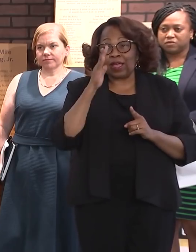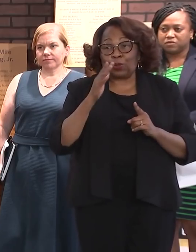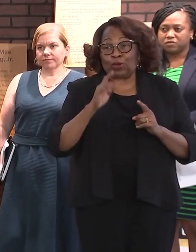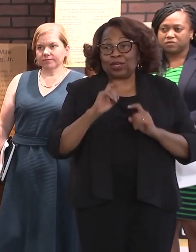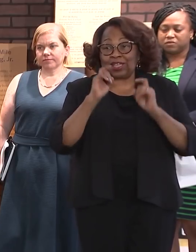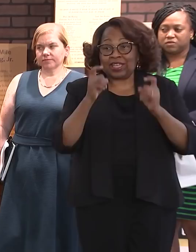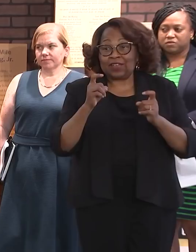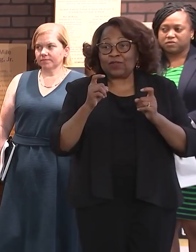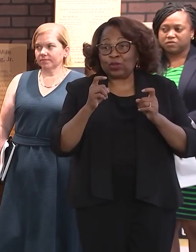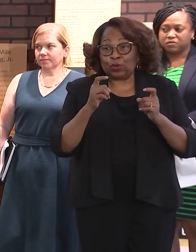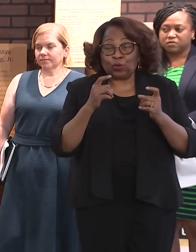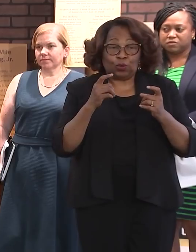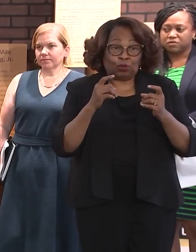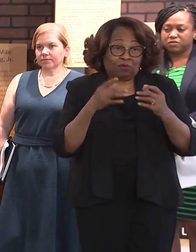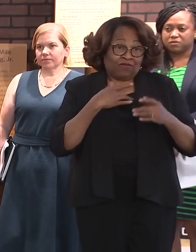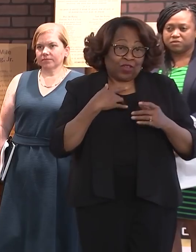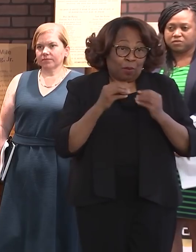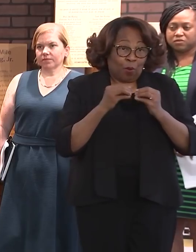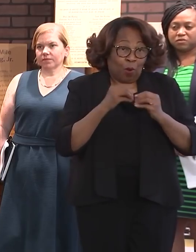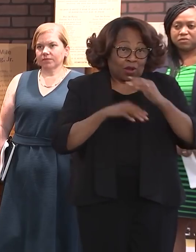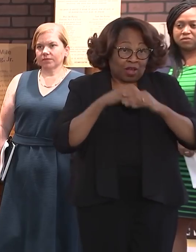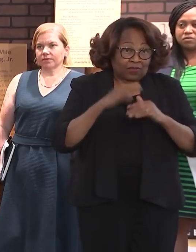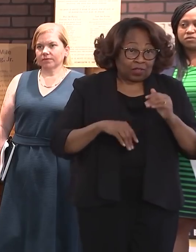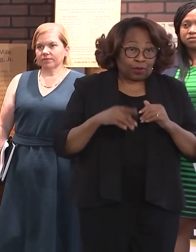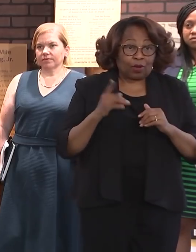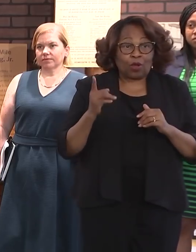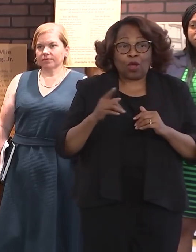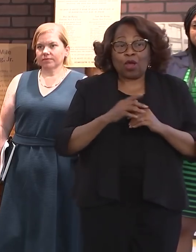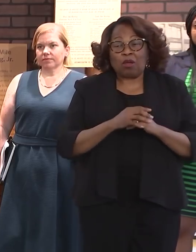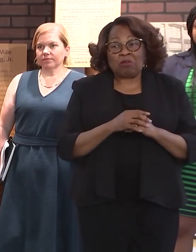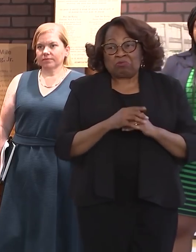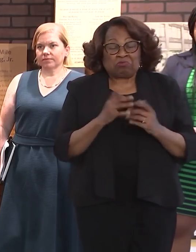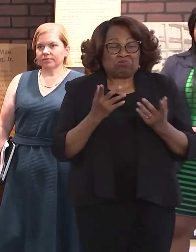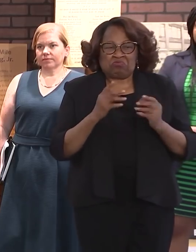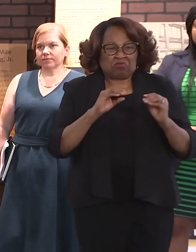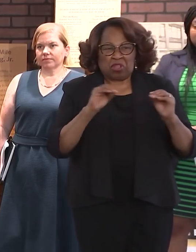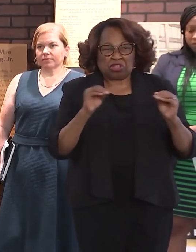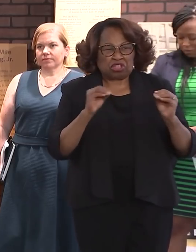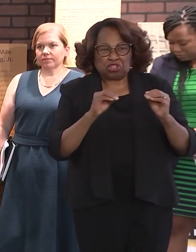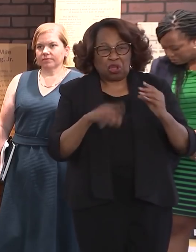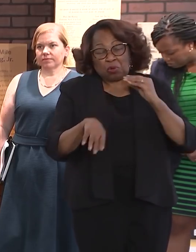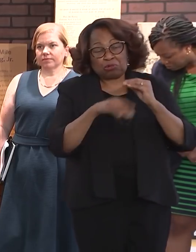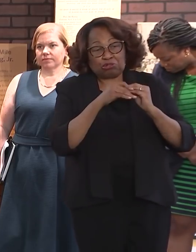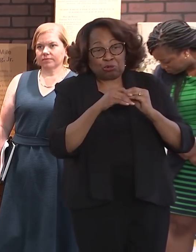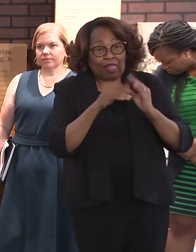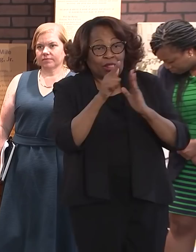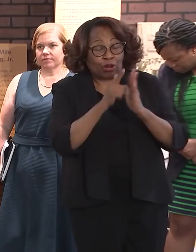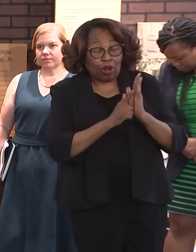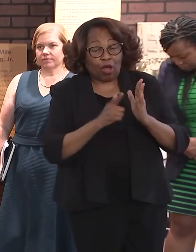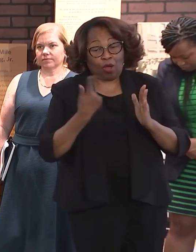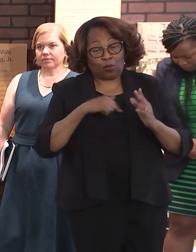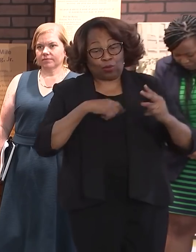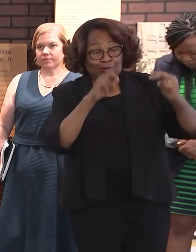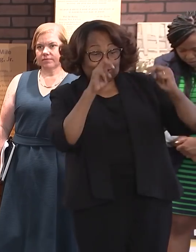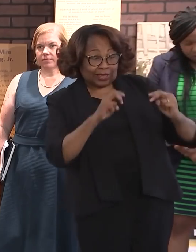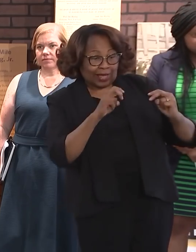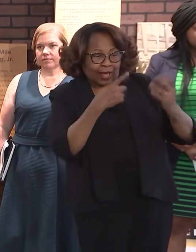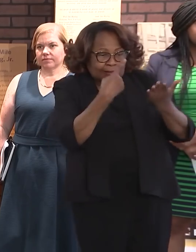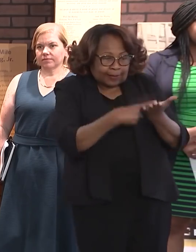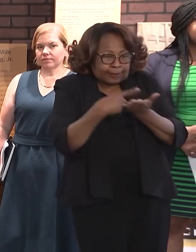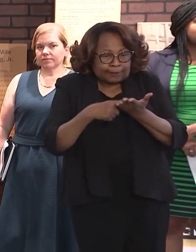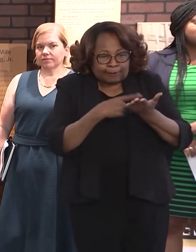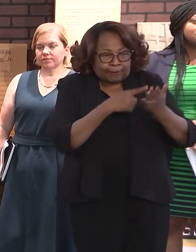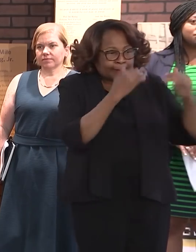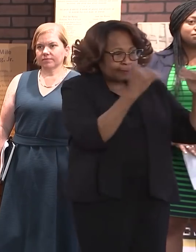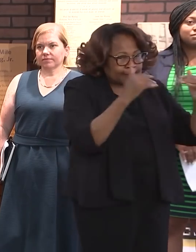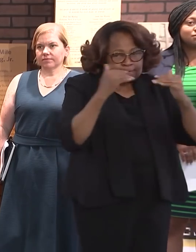you what make you feel more comfortable? Like everything, the devil's in the details. There's no trailer bill yet. We're going to sit down and we're going to hammer out what the